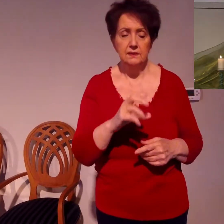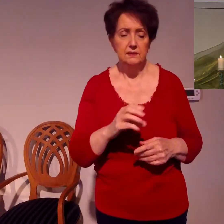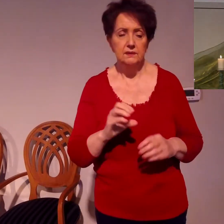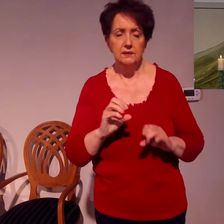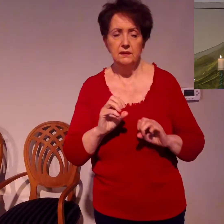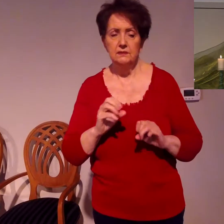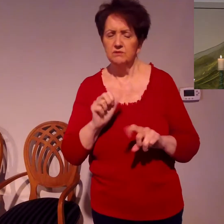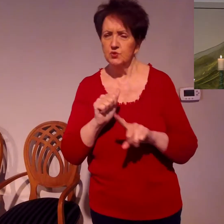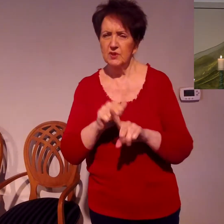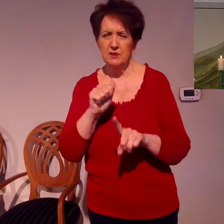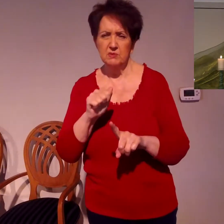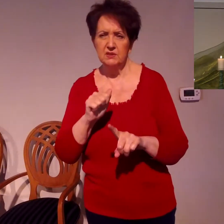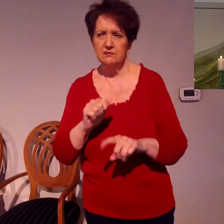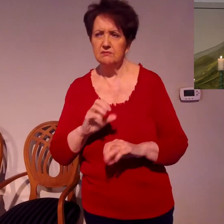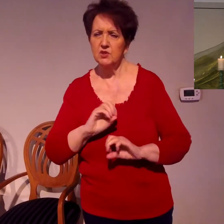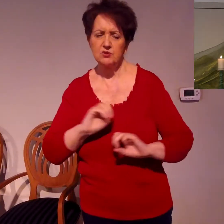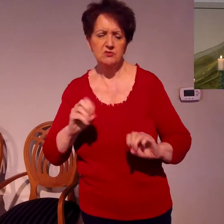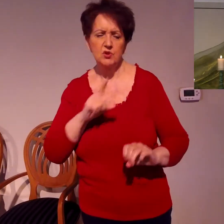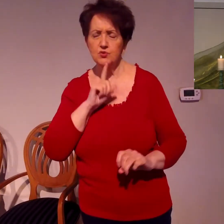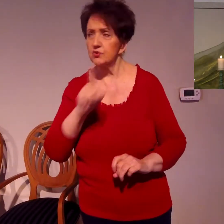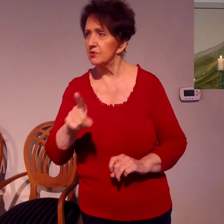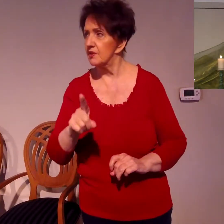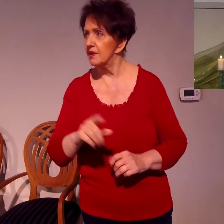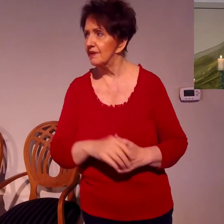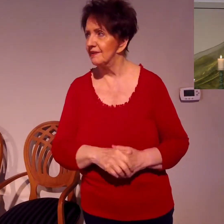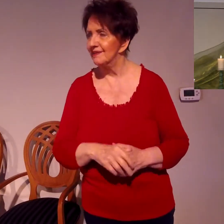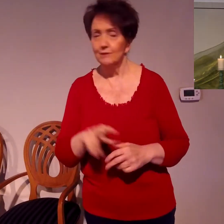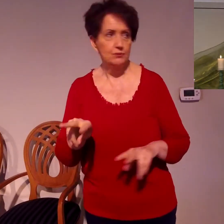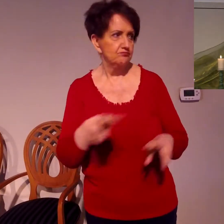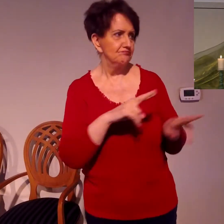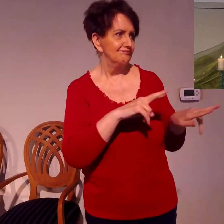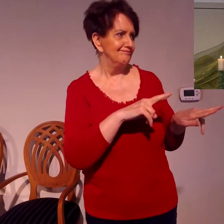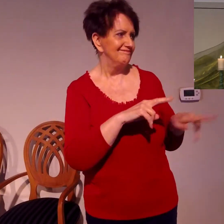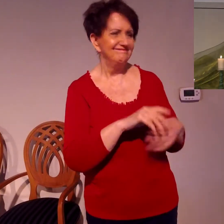that. I'll just look this way.